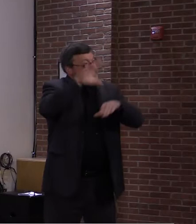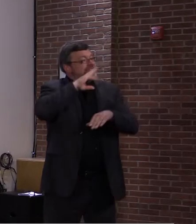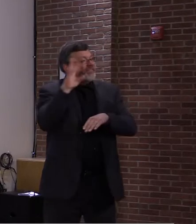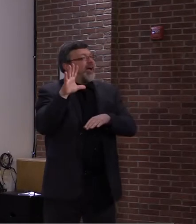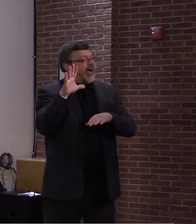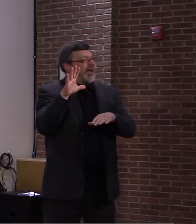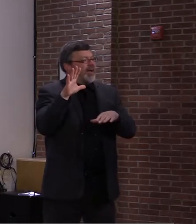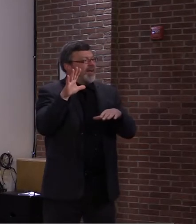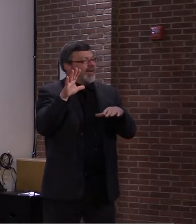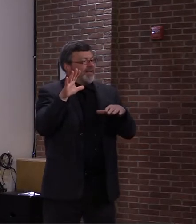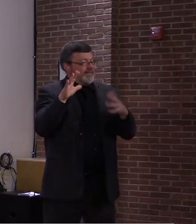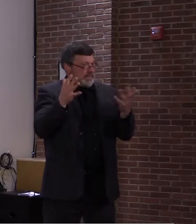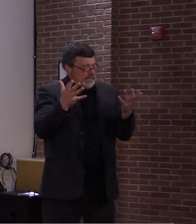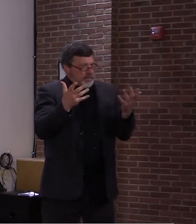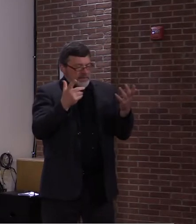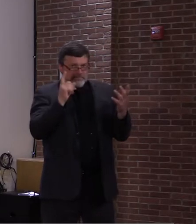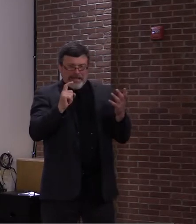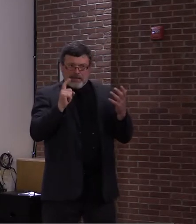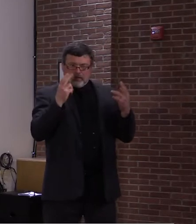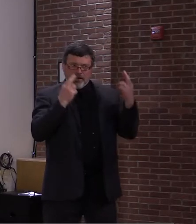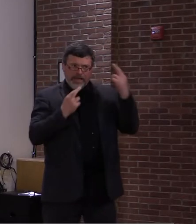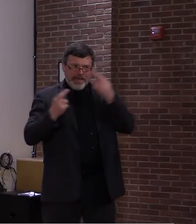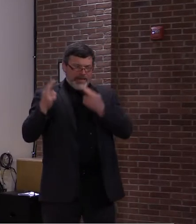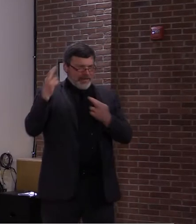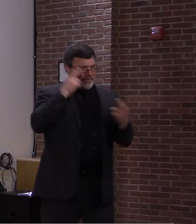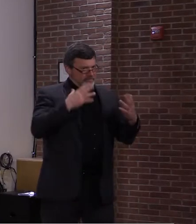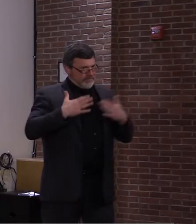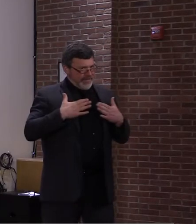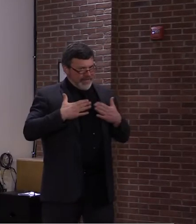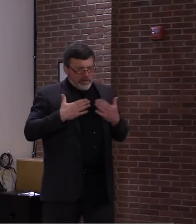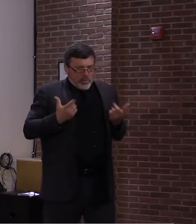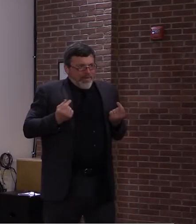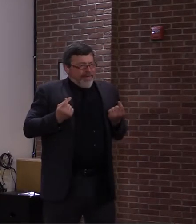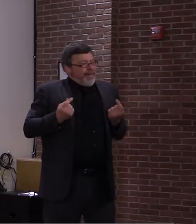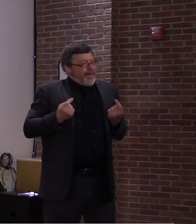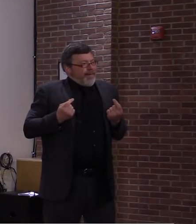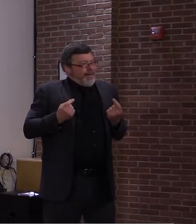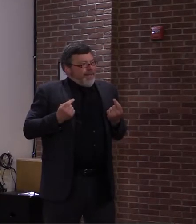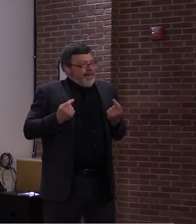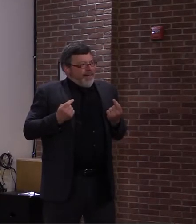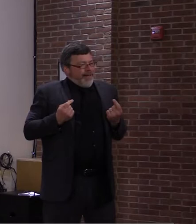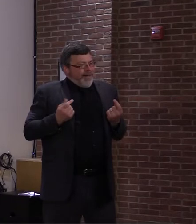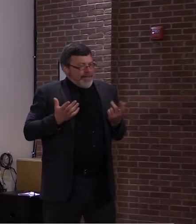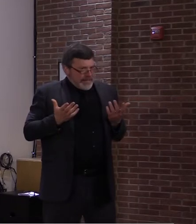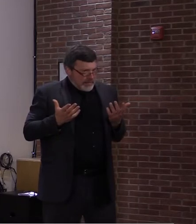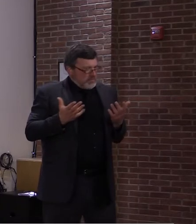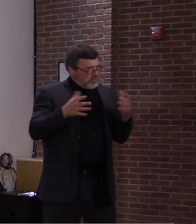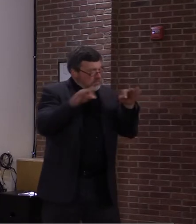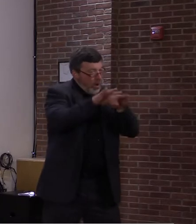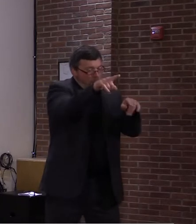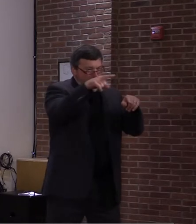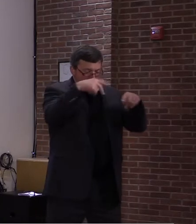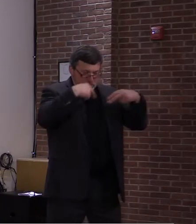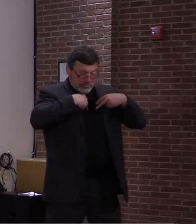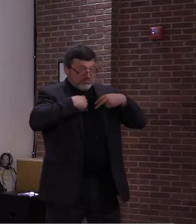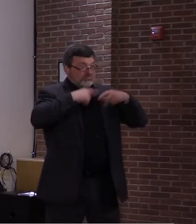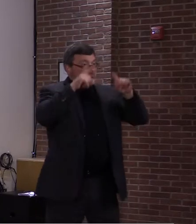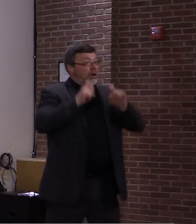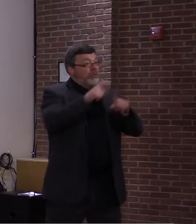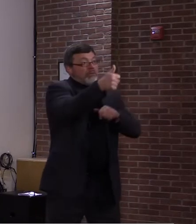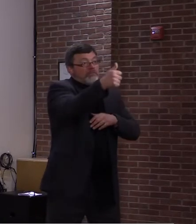your provider if you test positive so you can discuss treatment. We received great